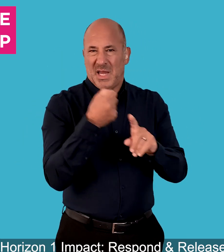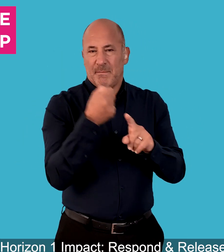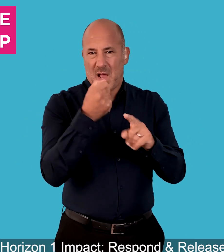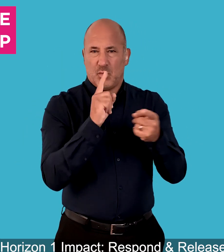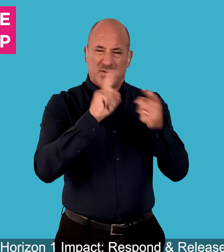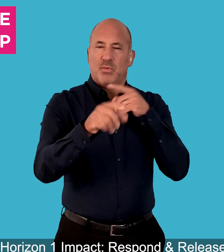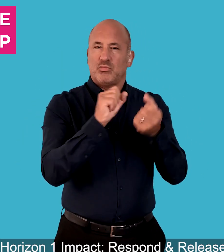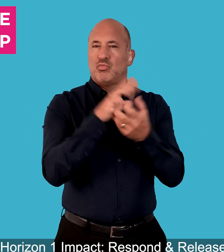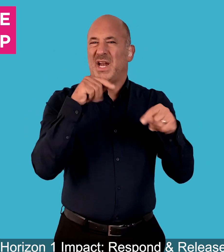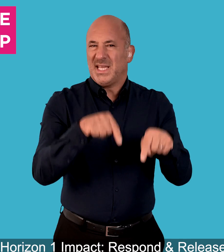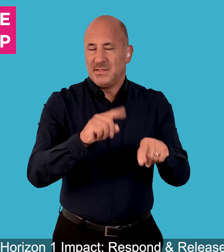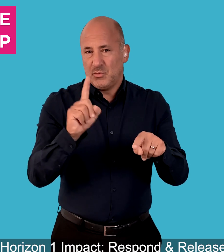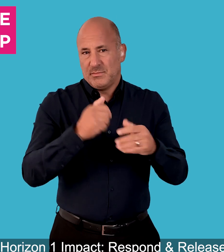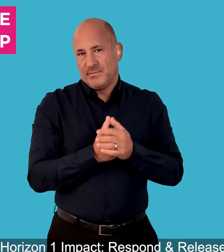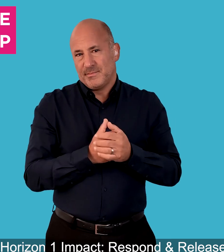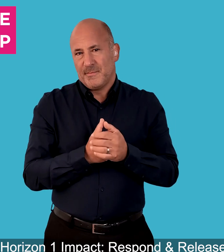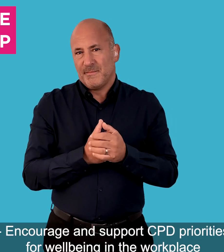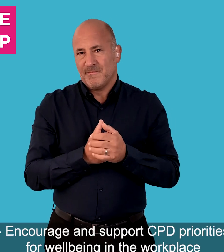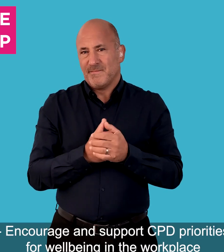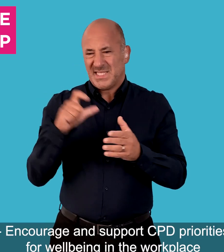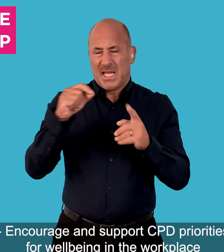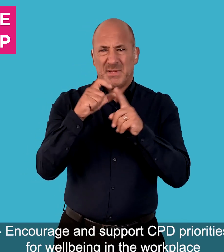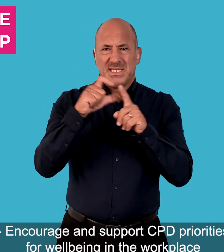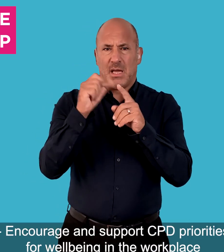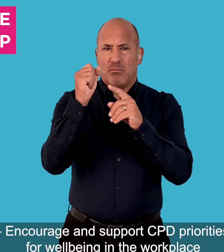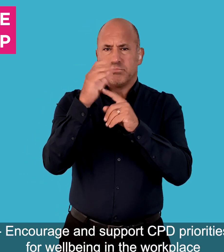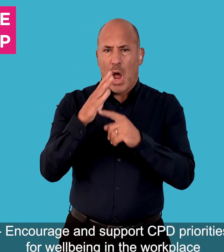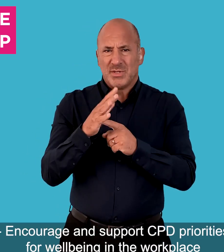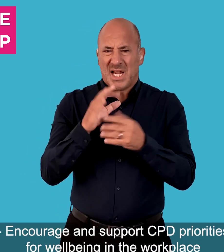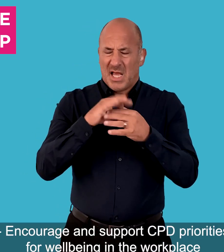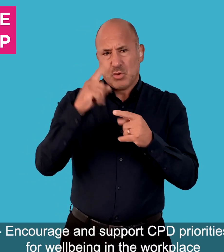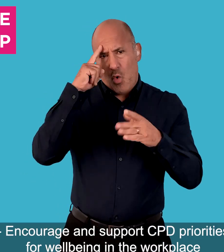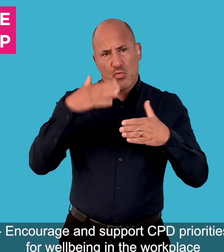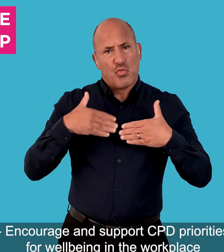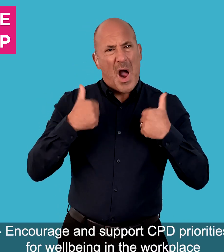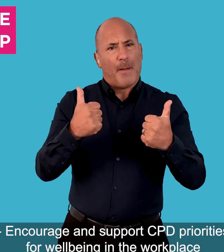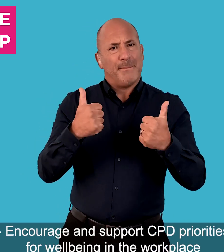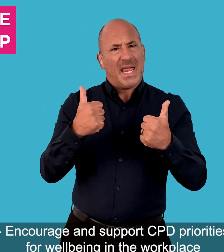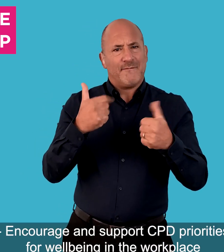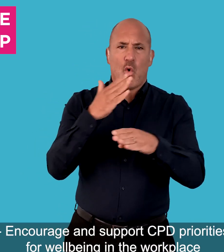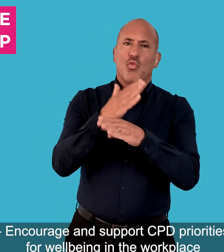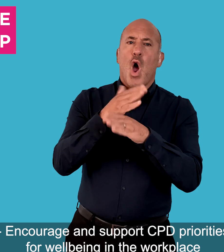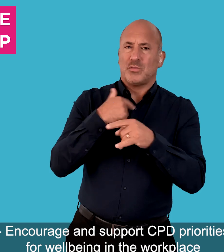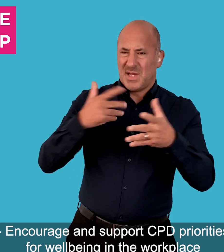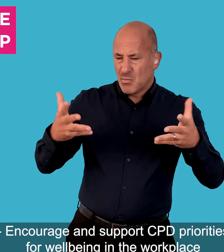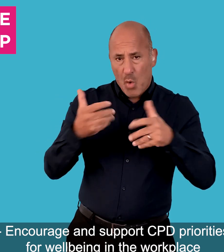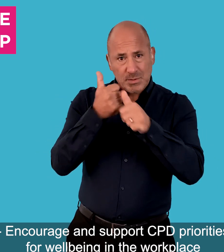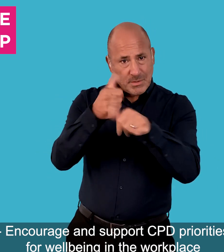Horizon 1 impact, respond and release. Encourage and support CPD priorities for well-being in